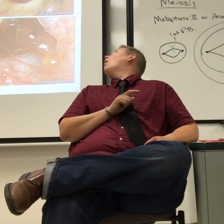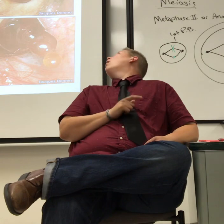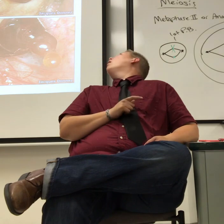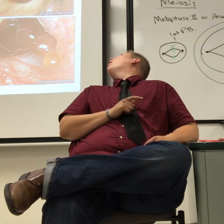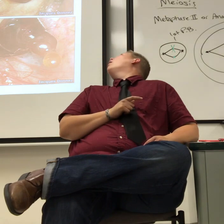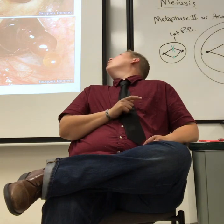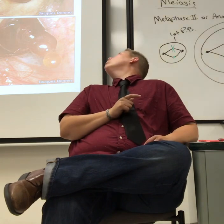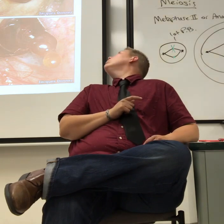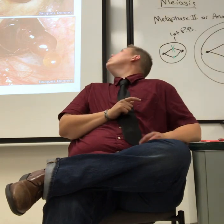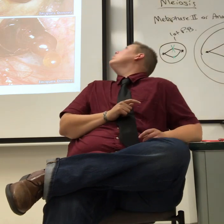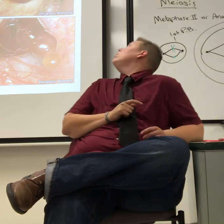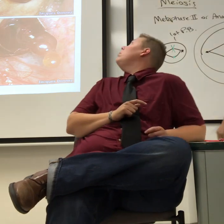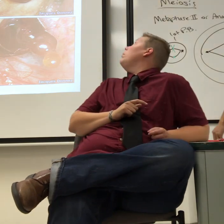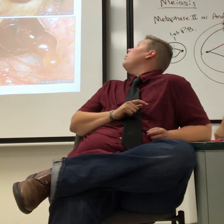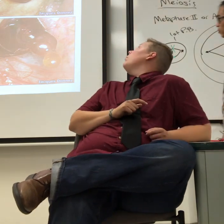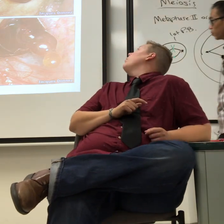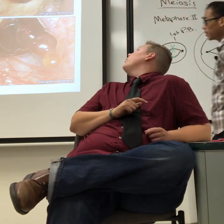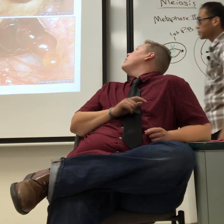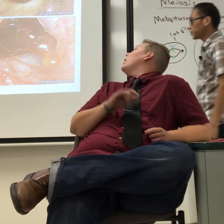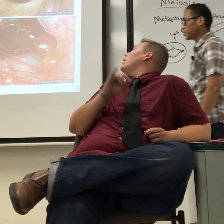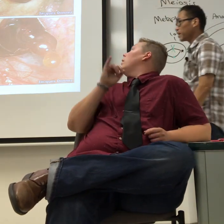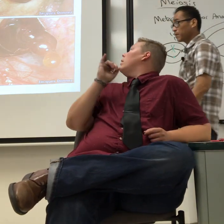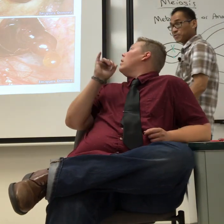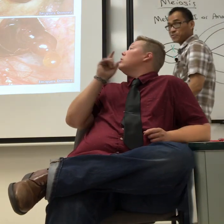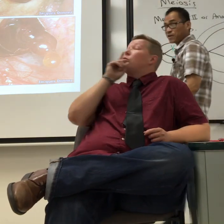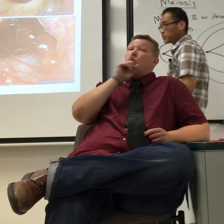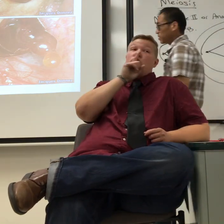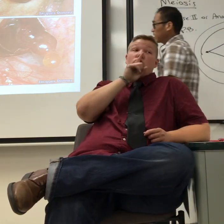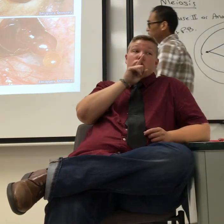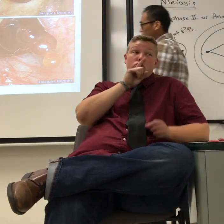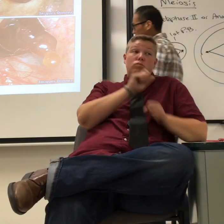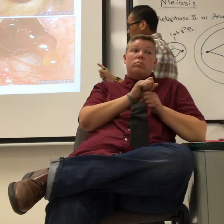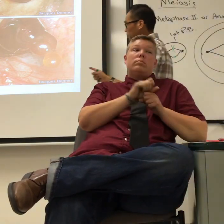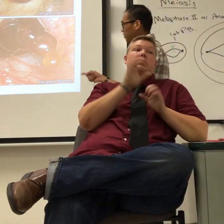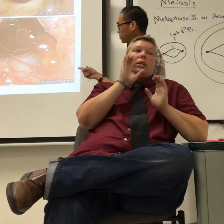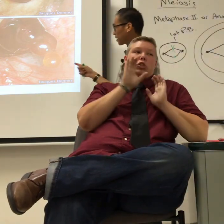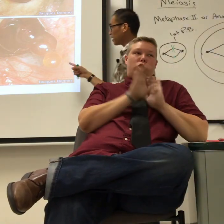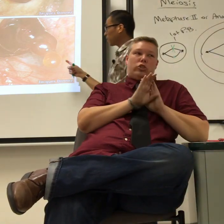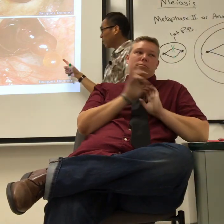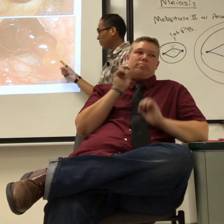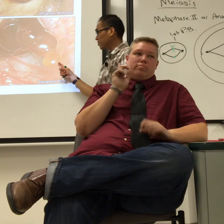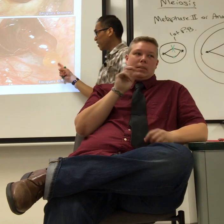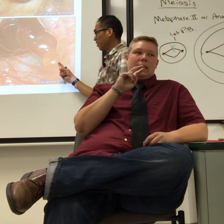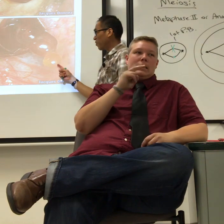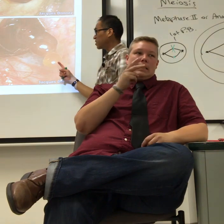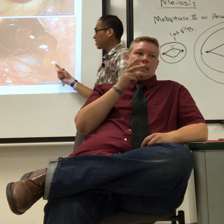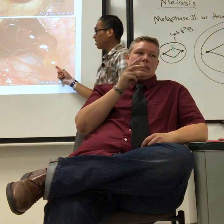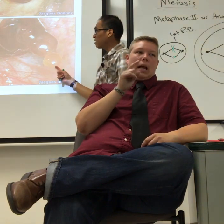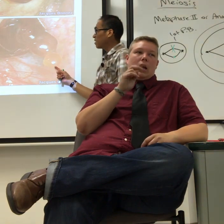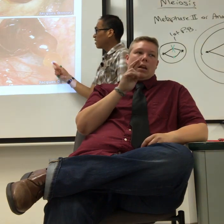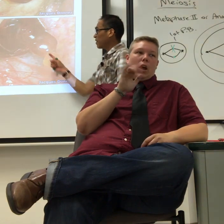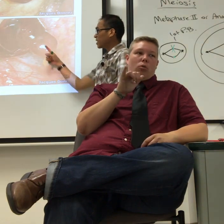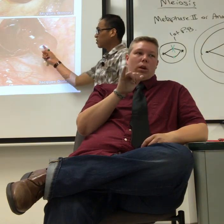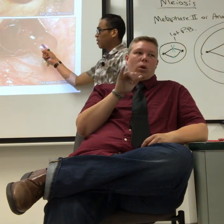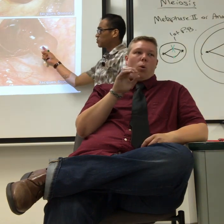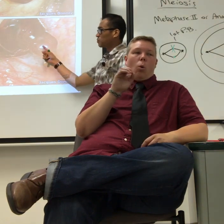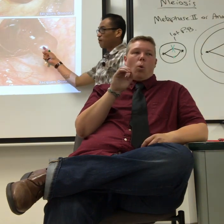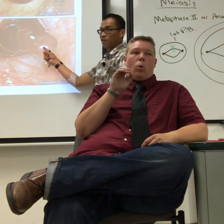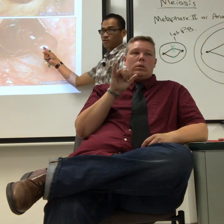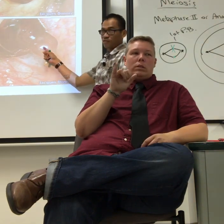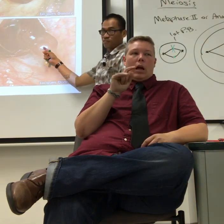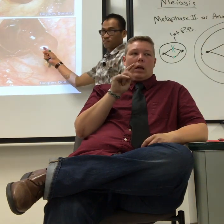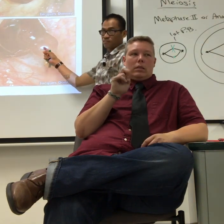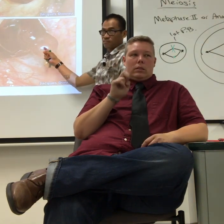Here's a ruptured follicle ovulating. It's a real picture, not an illustration. That's a real secondary oocyte, one cell. That's the